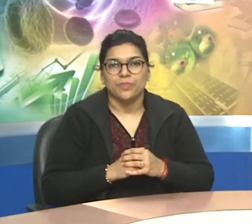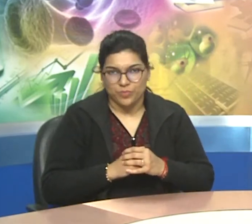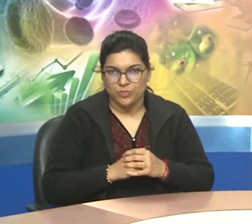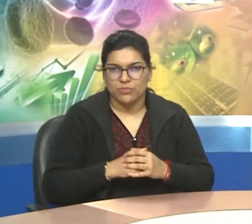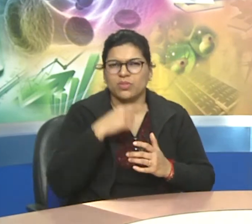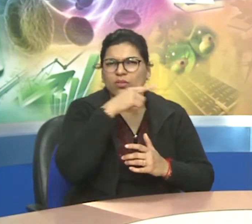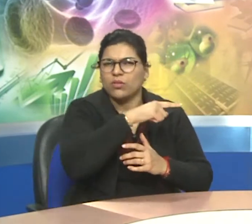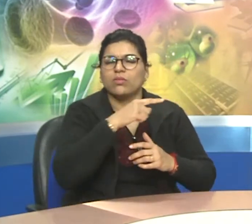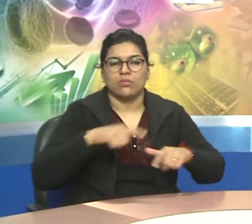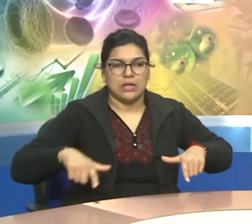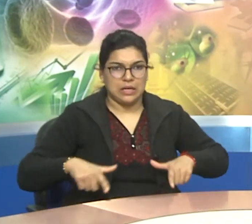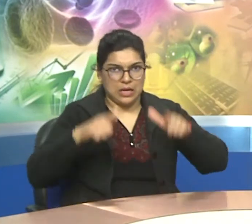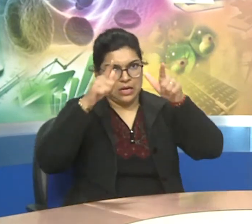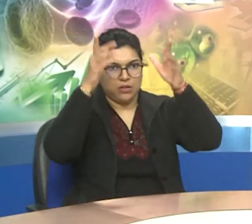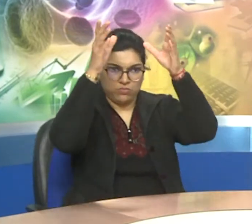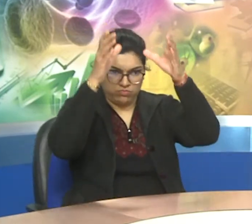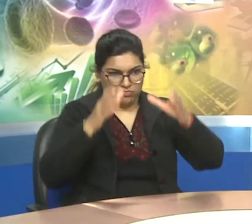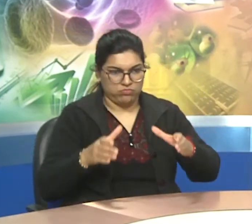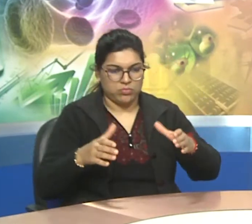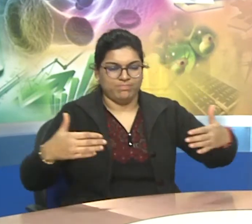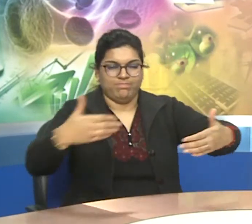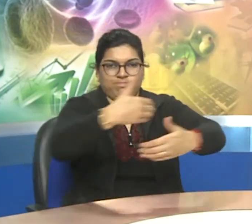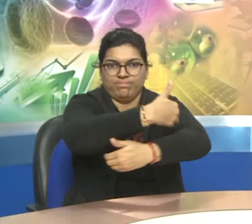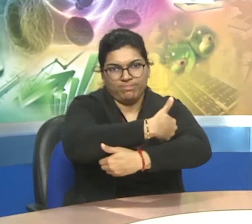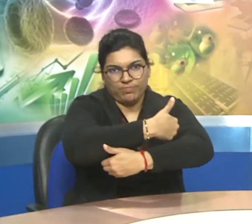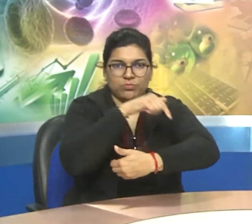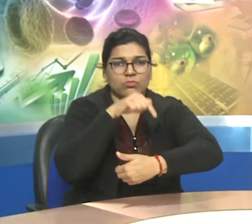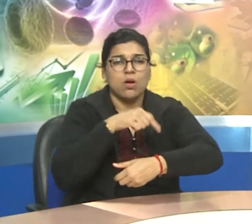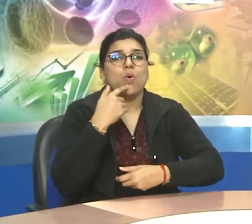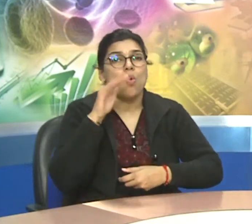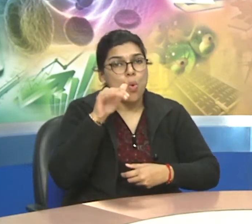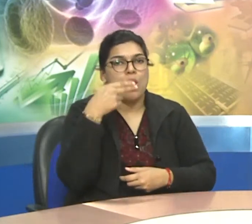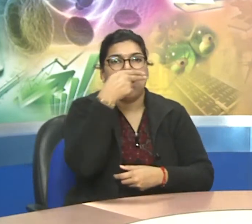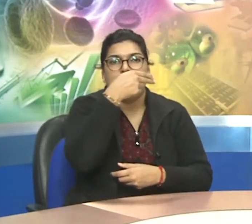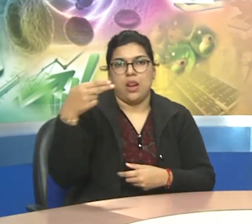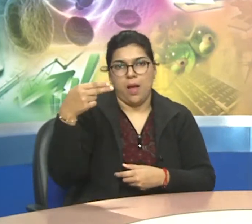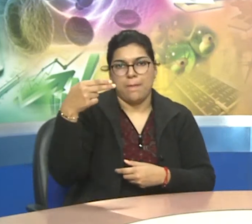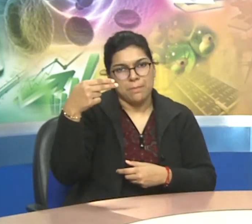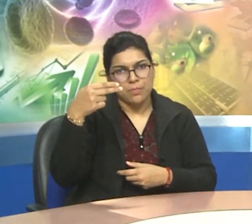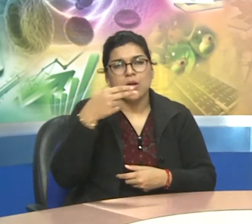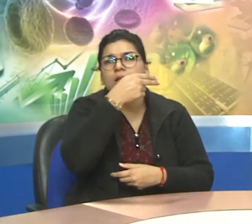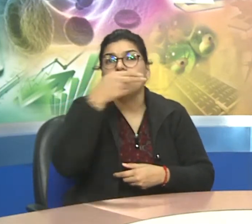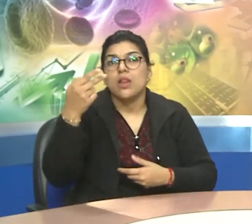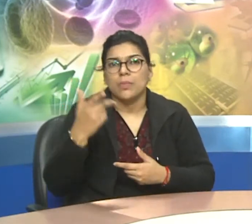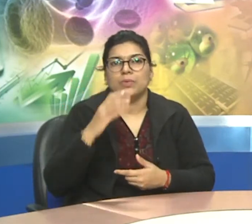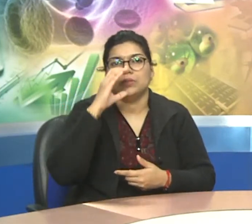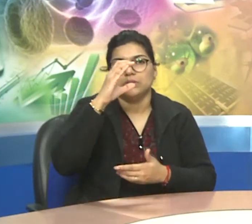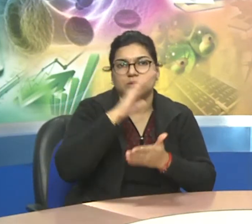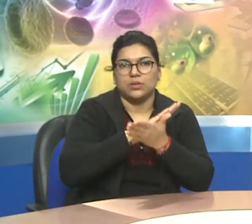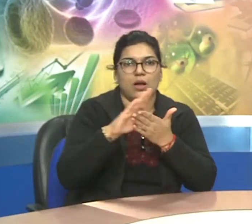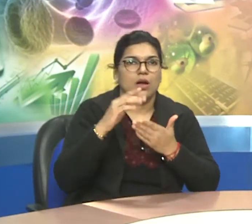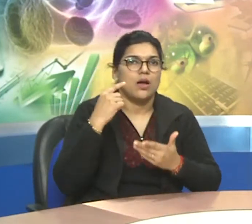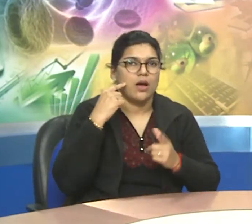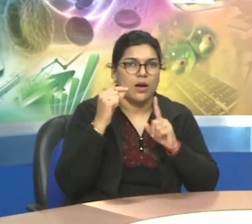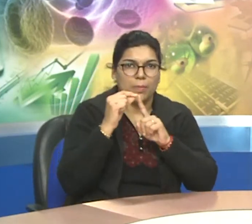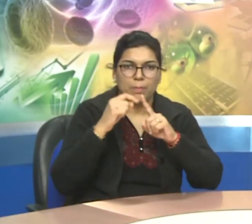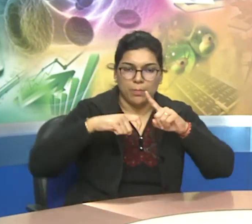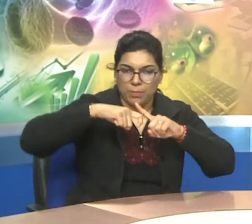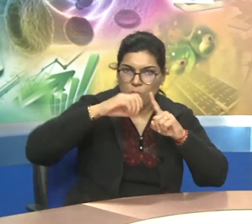so many new terms. And now you can see a image in this. A boy is holding a